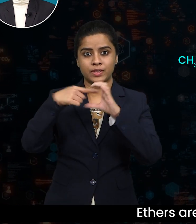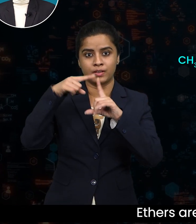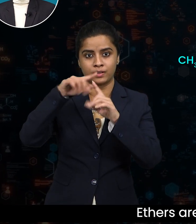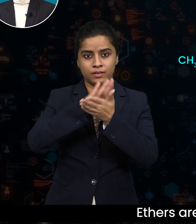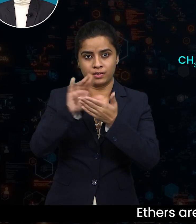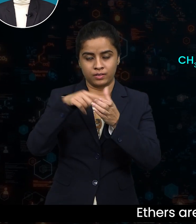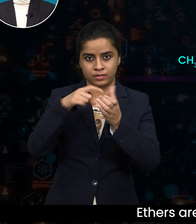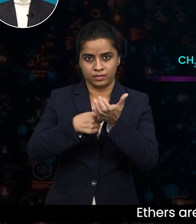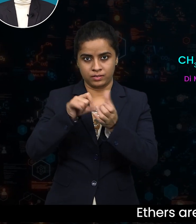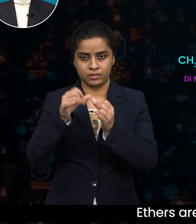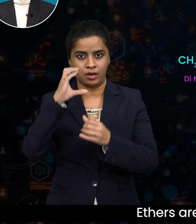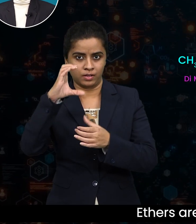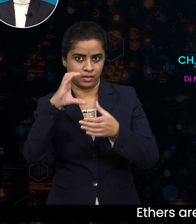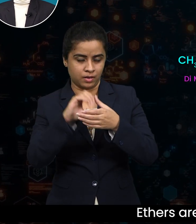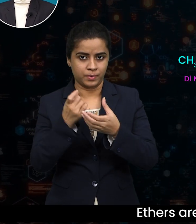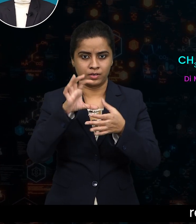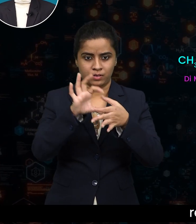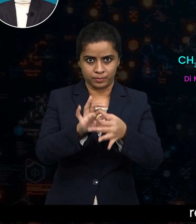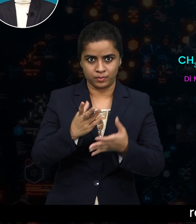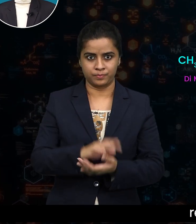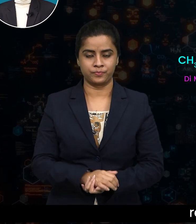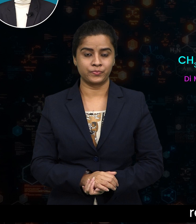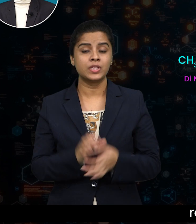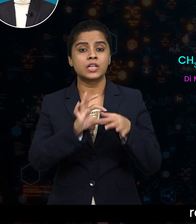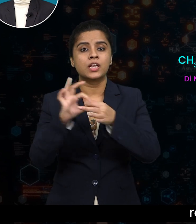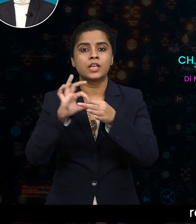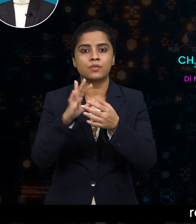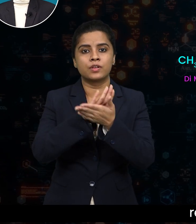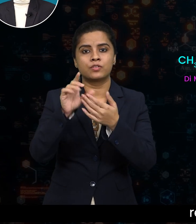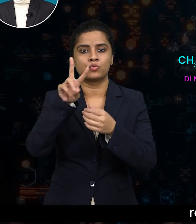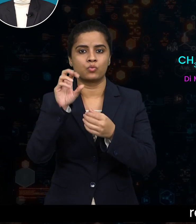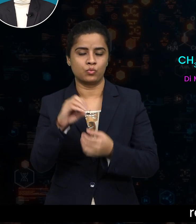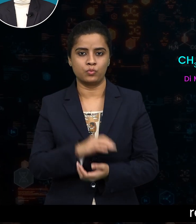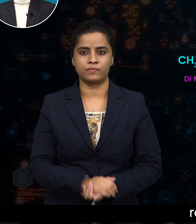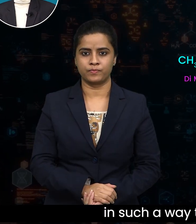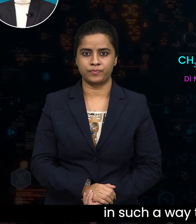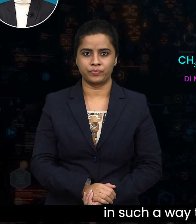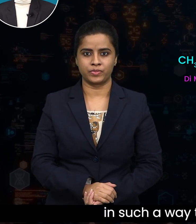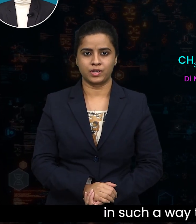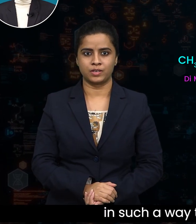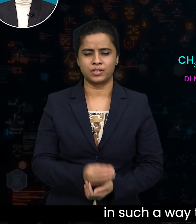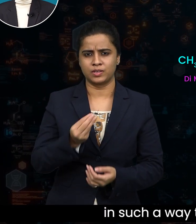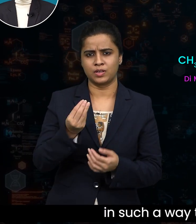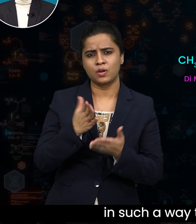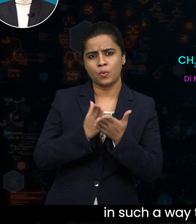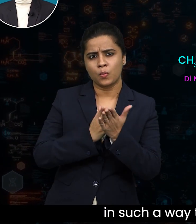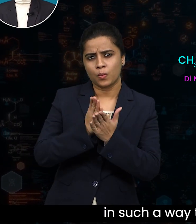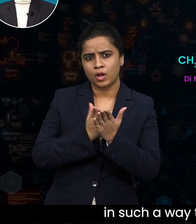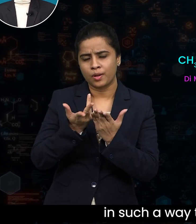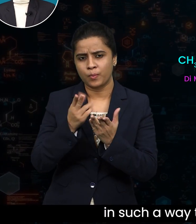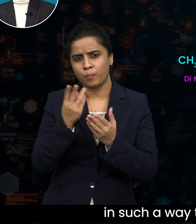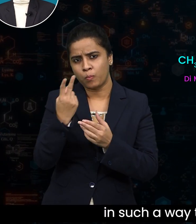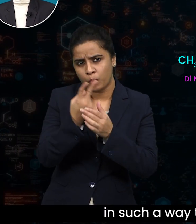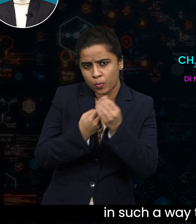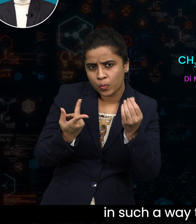Ethers are carbon compounds related to H2O in such a way that